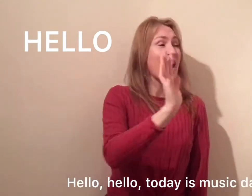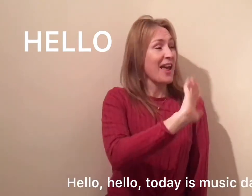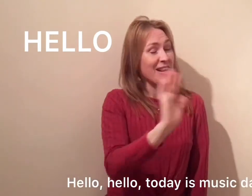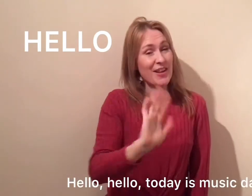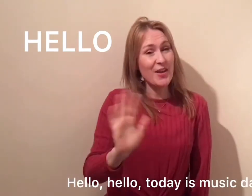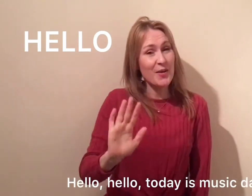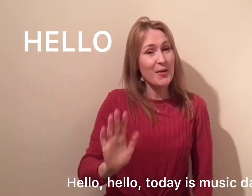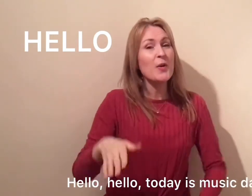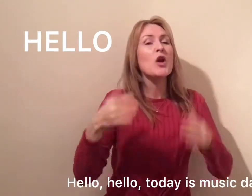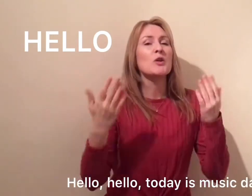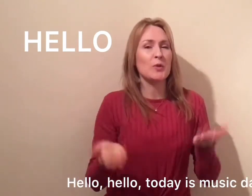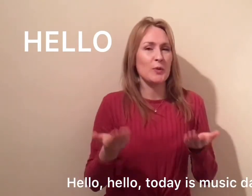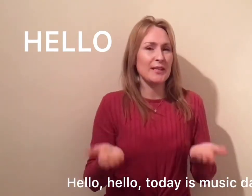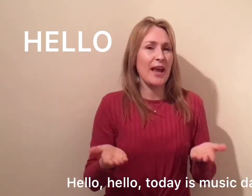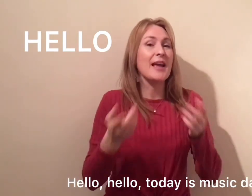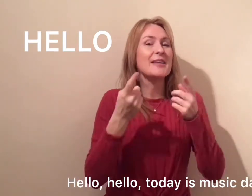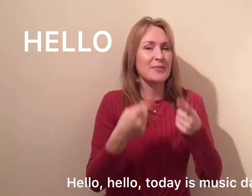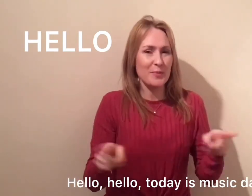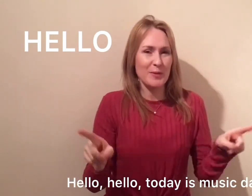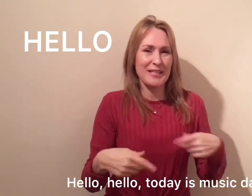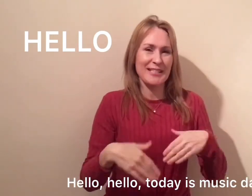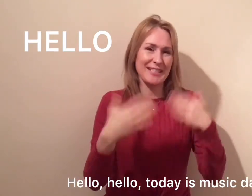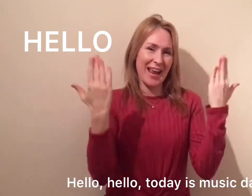hello, today is music day.